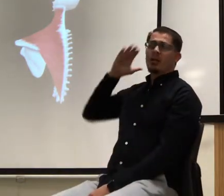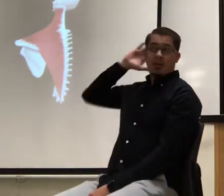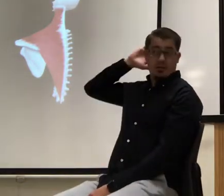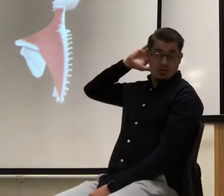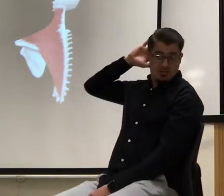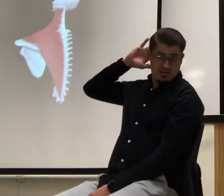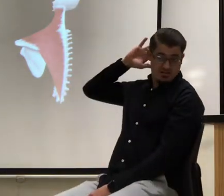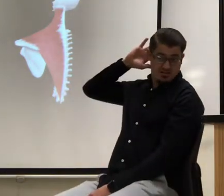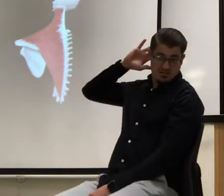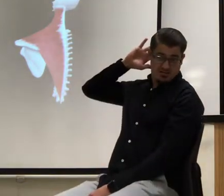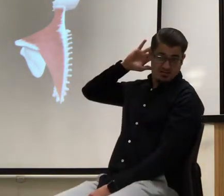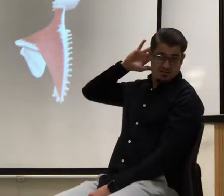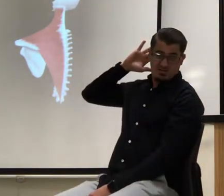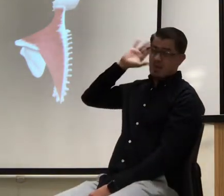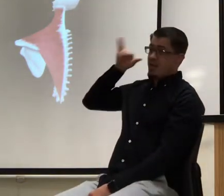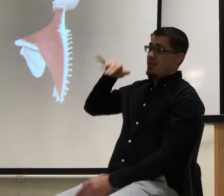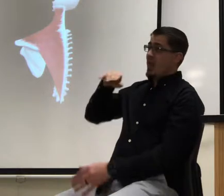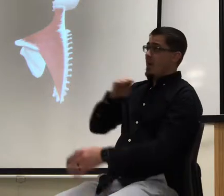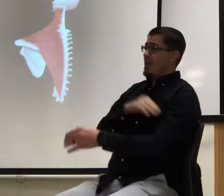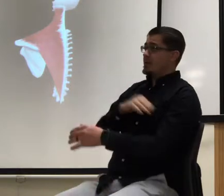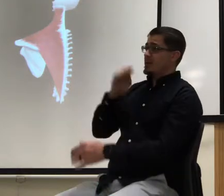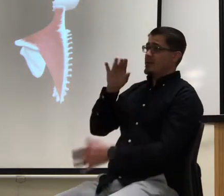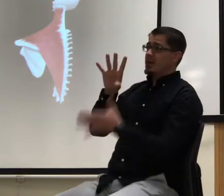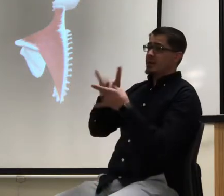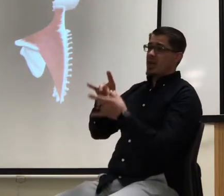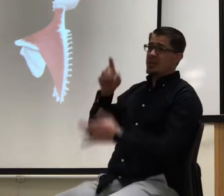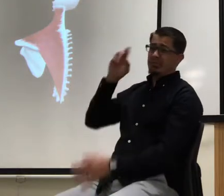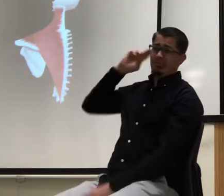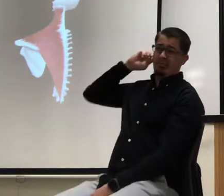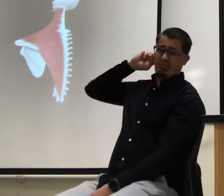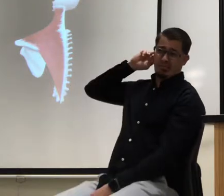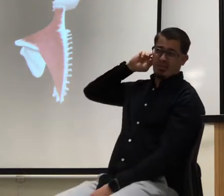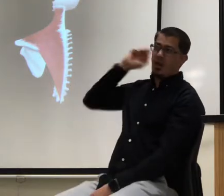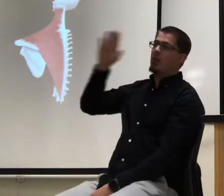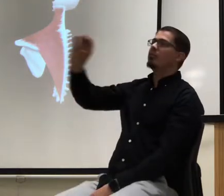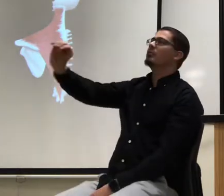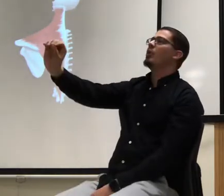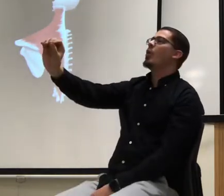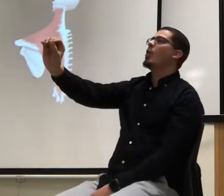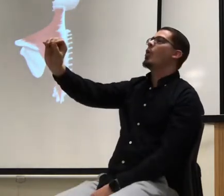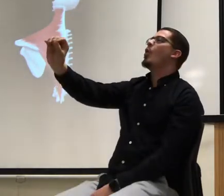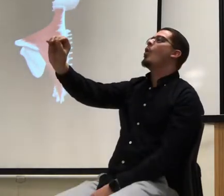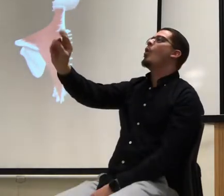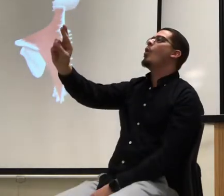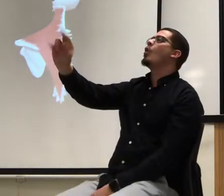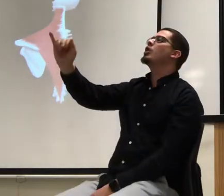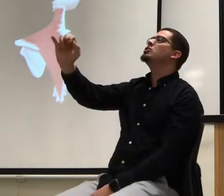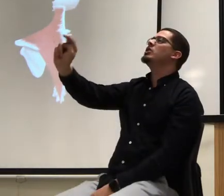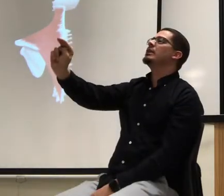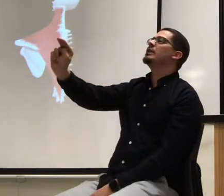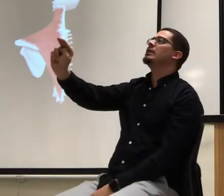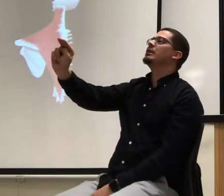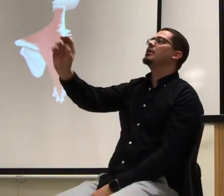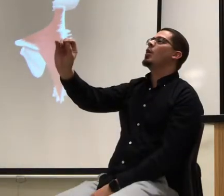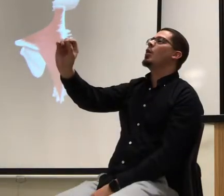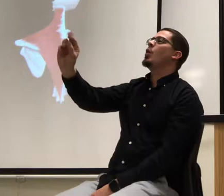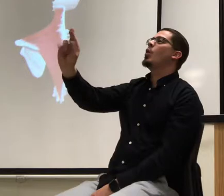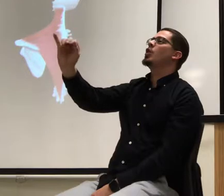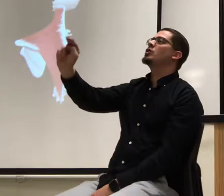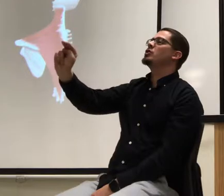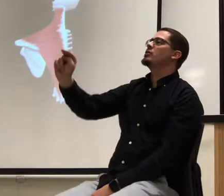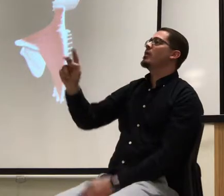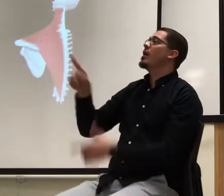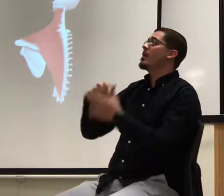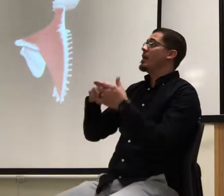that's it. And this muscle attaches all the way up there. It's one of the origins. But then it attaches to spinous